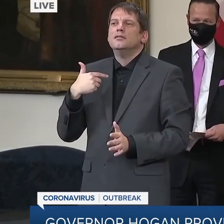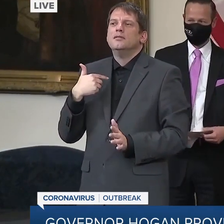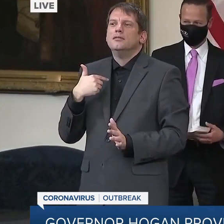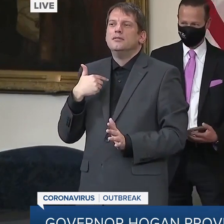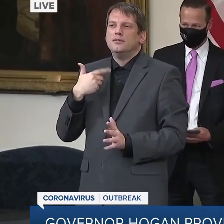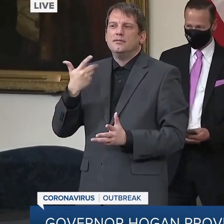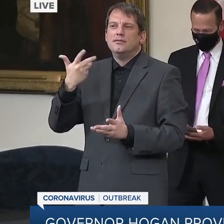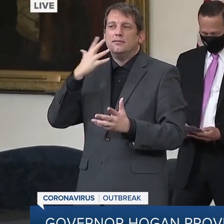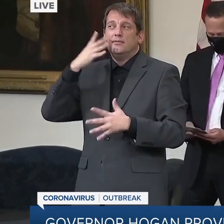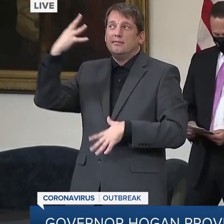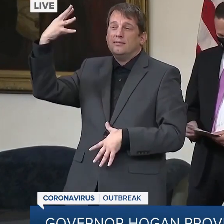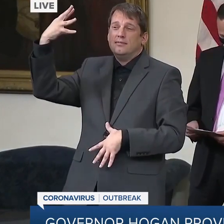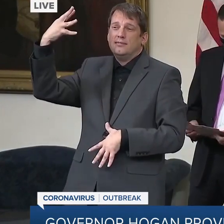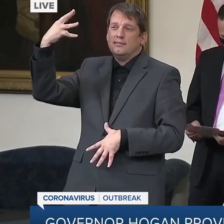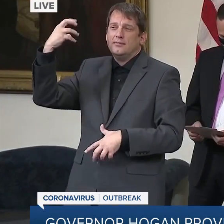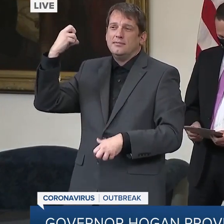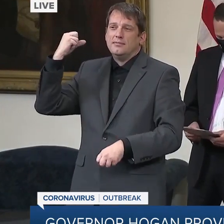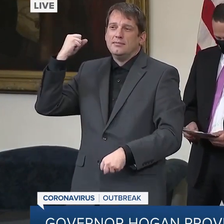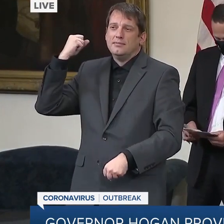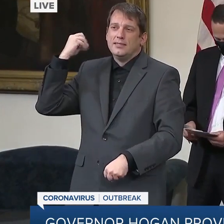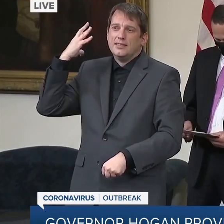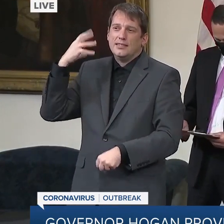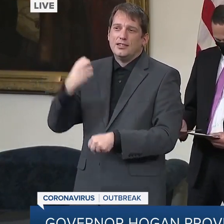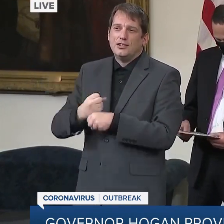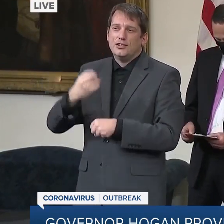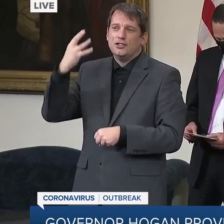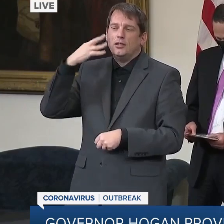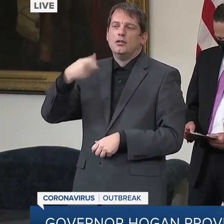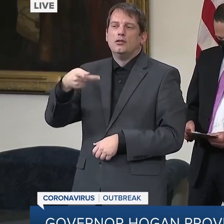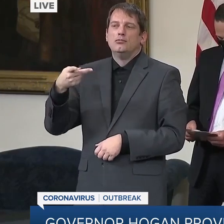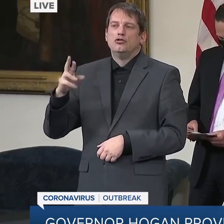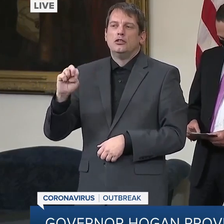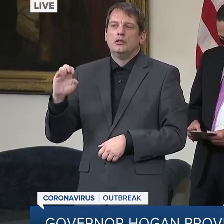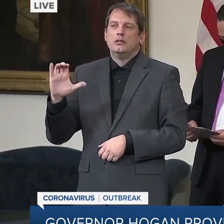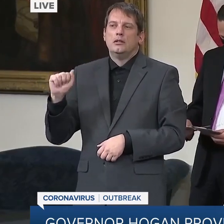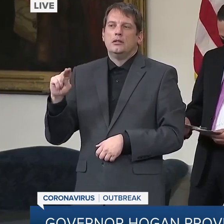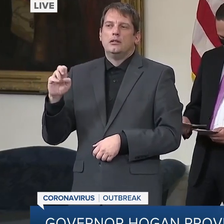precancerous things that they just kind of freeze off you. Thank you. Thank you.